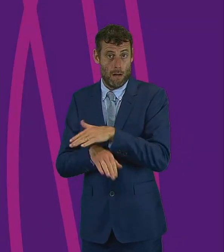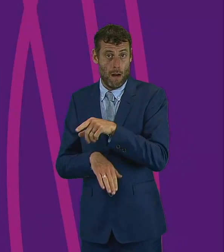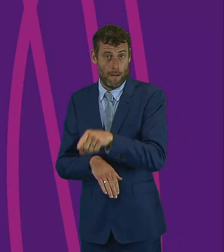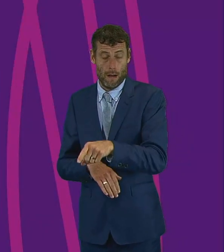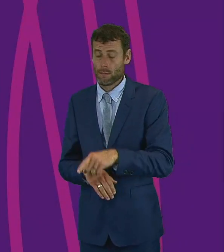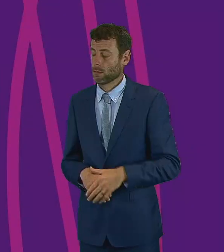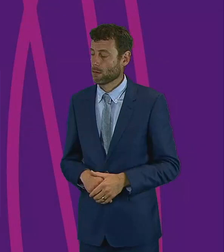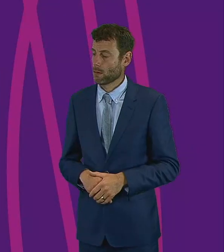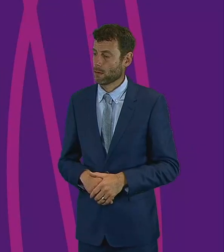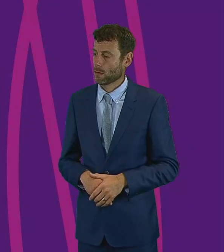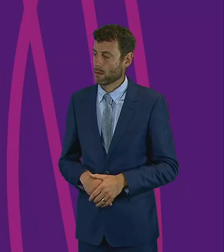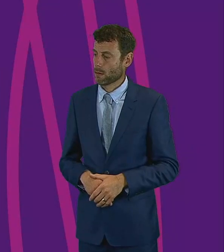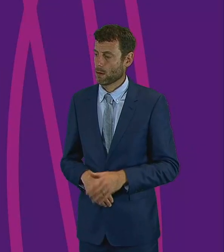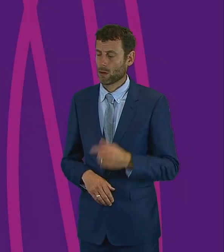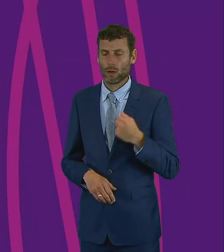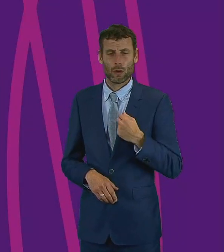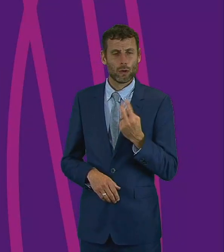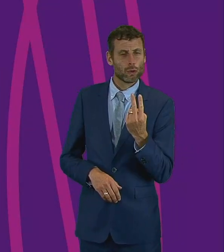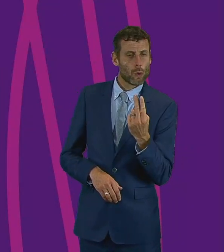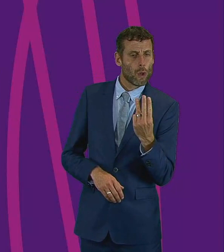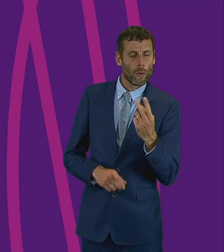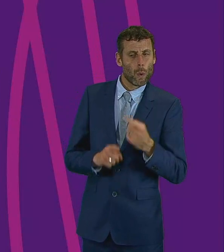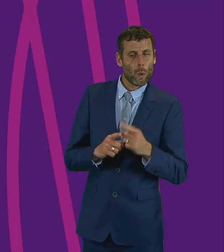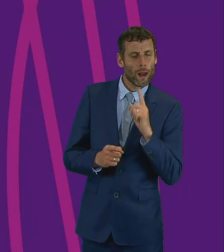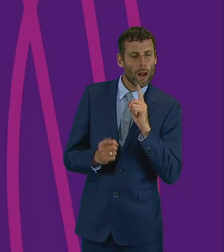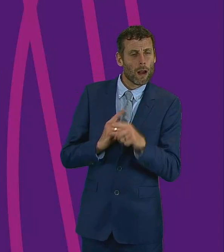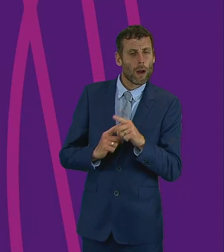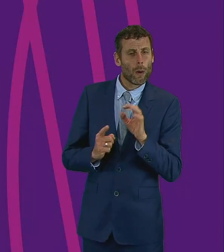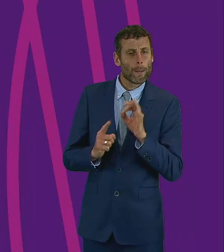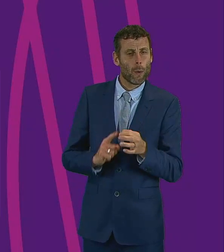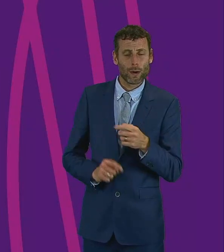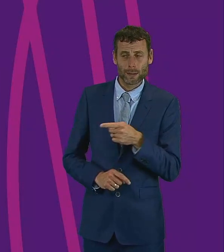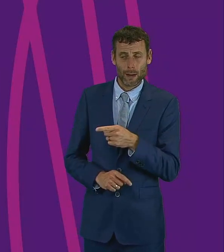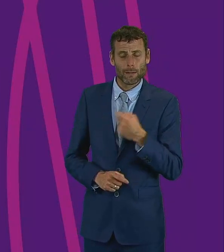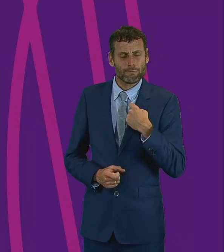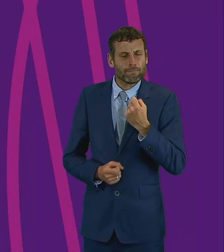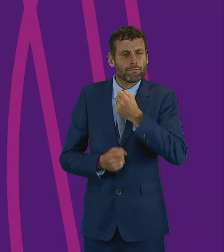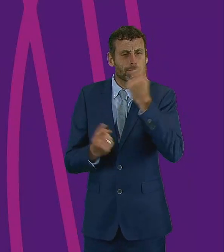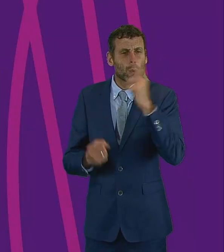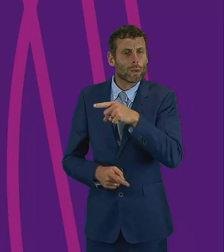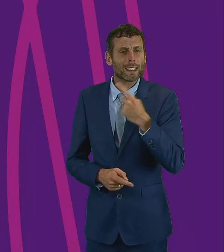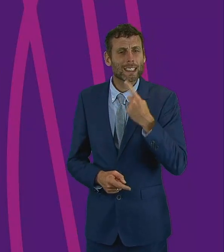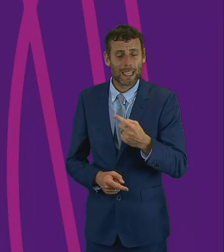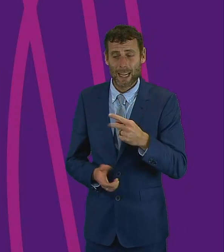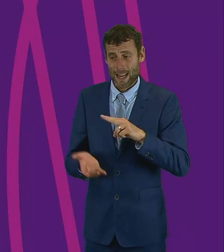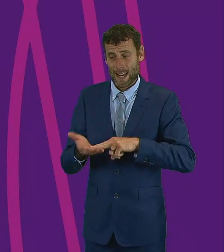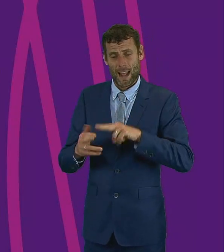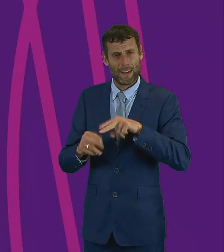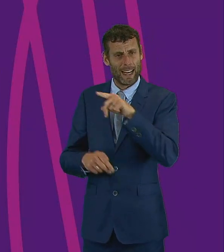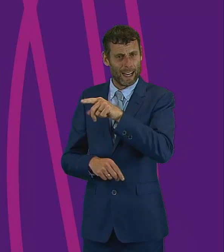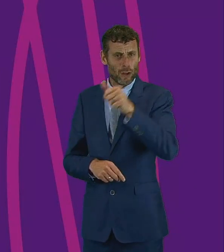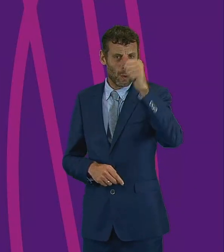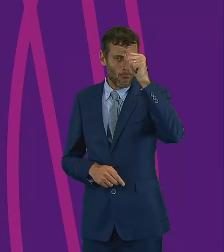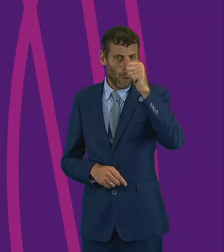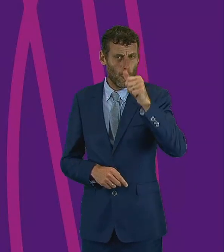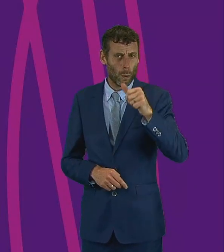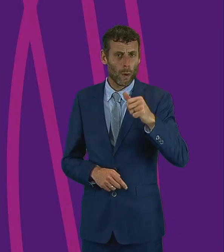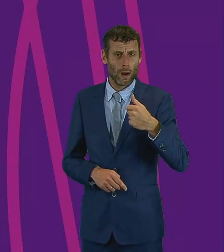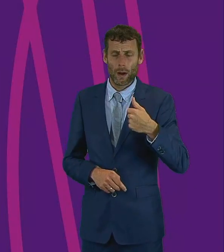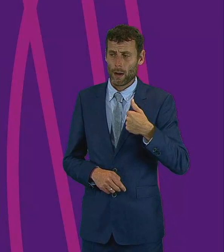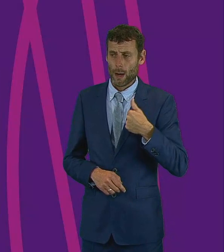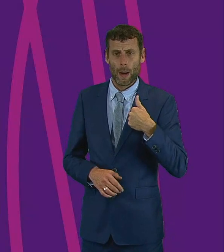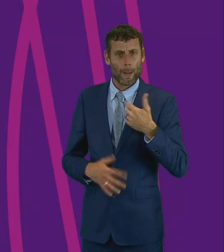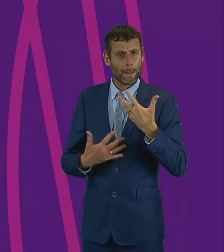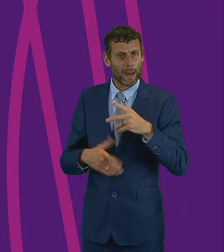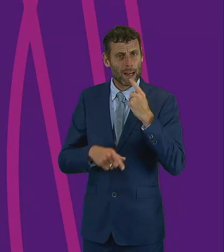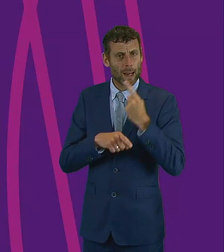3 quick points in response to that? I absolutely hear, and I've, as Neil Findlay knows, spoken directly to many